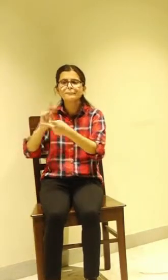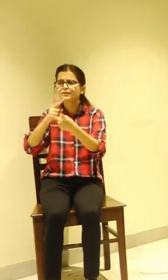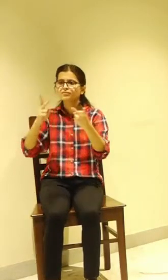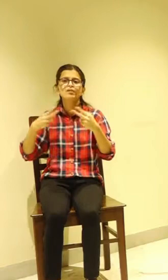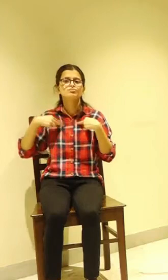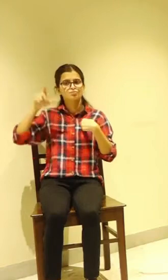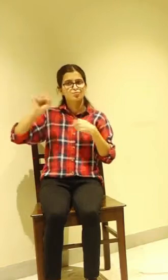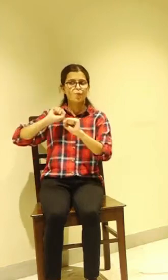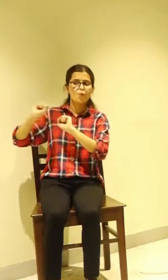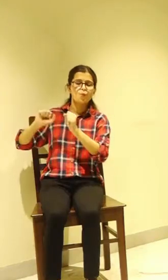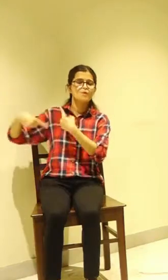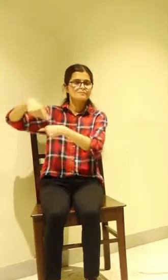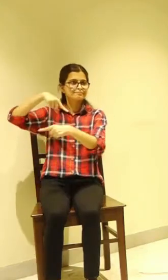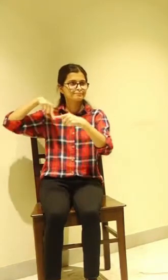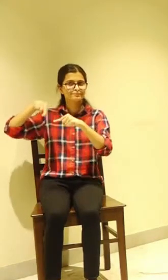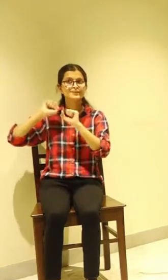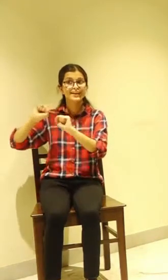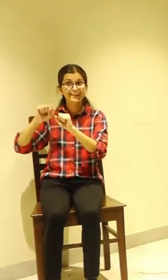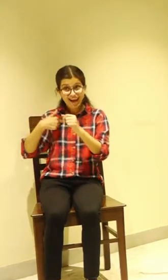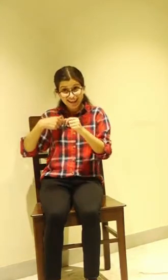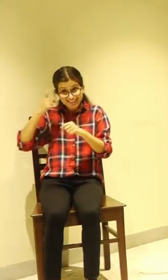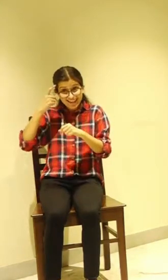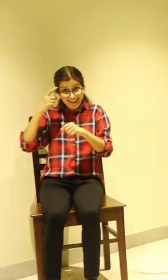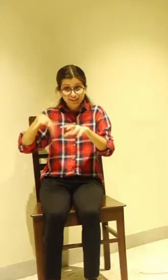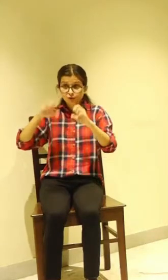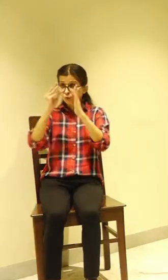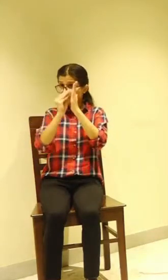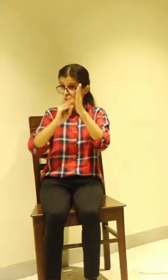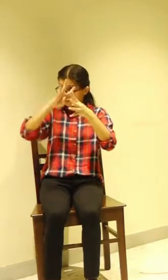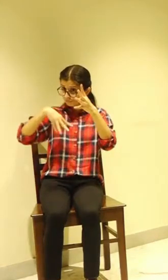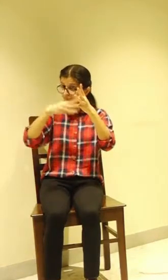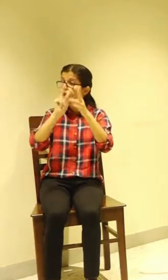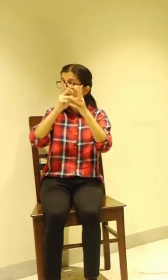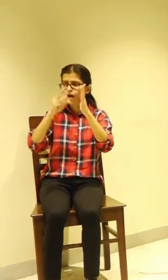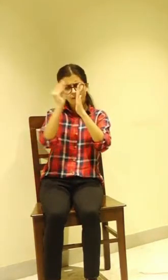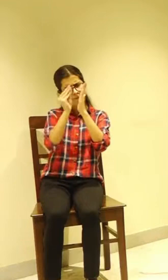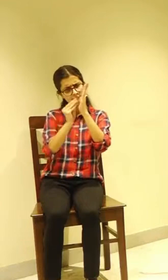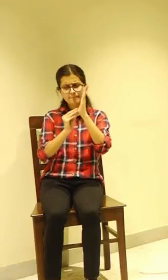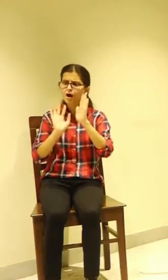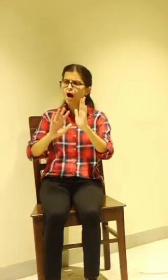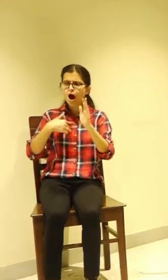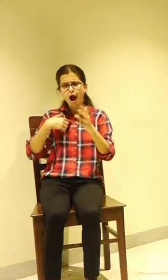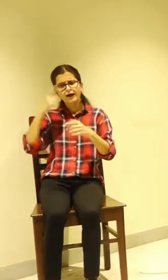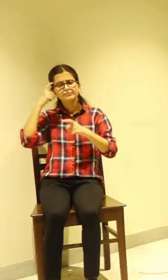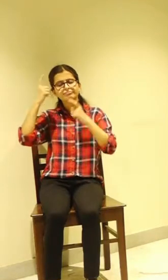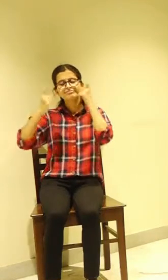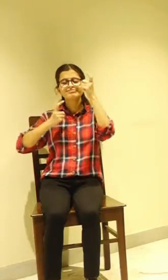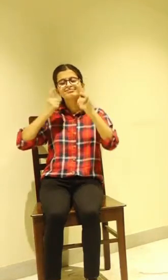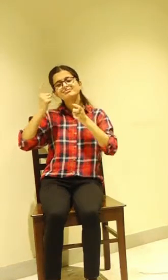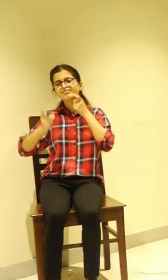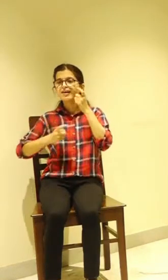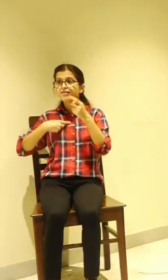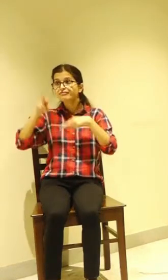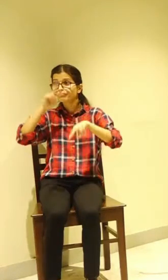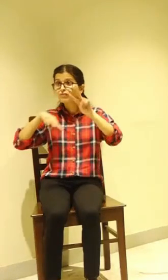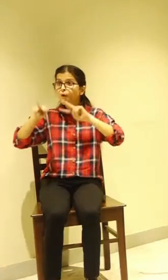I think the structure of the constitution makes a big difference in the way we analyze and implement due process rights.